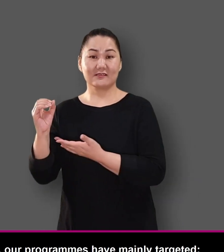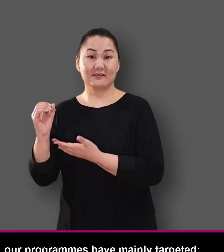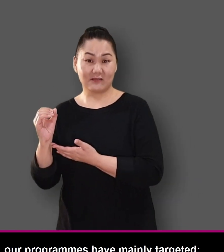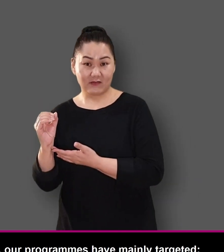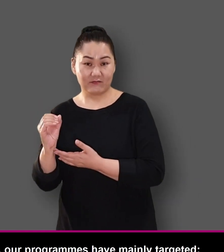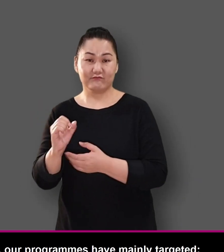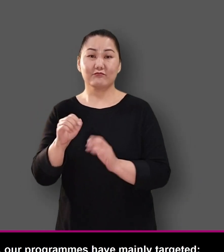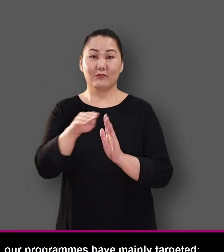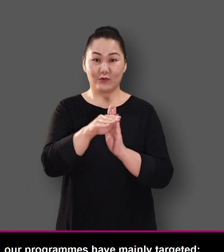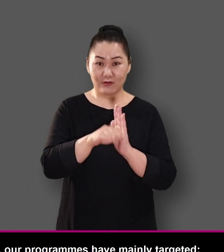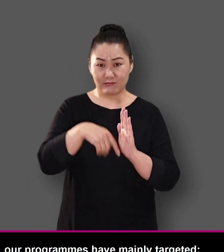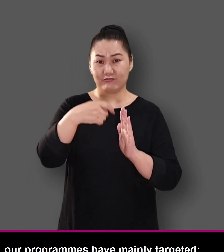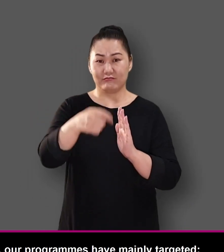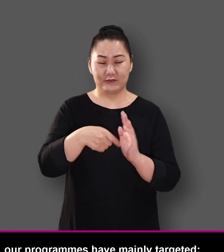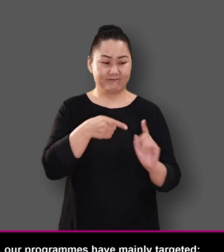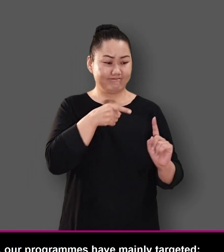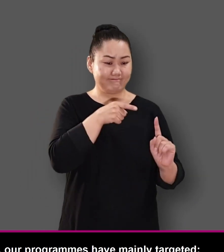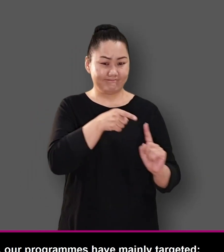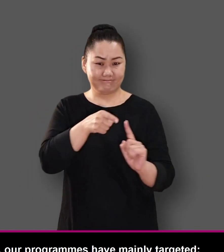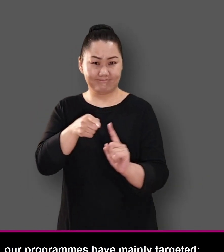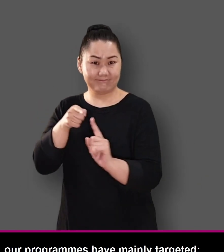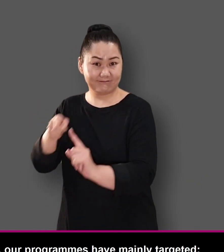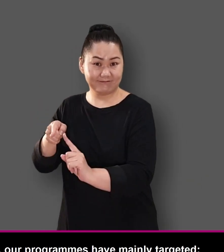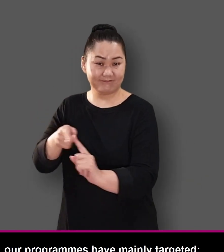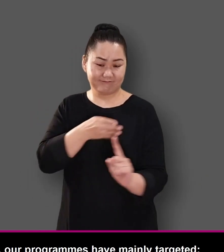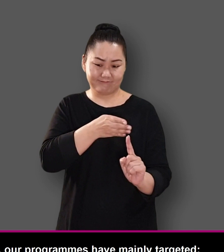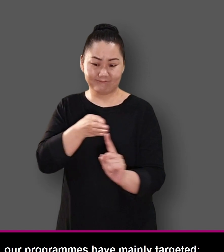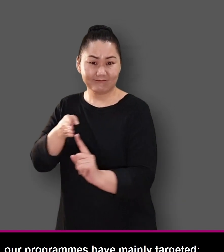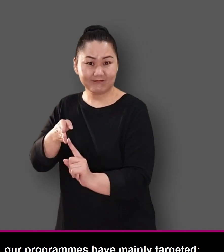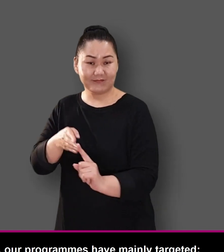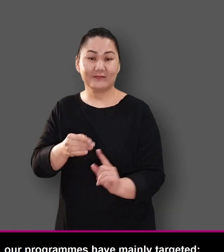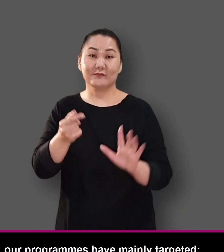As part of the COVID-19 response, our programs have mainly targeted